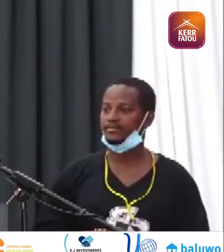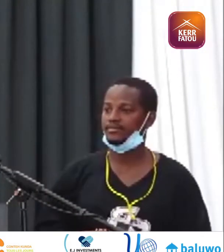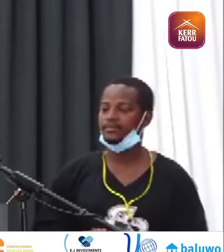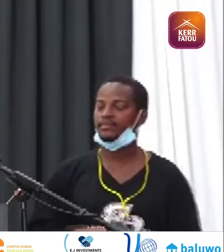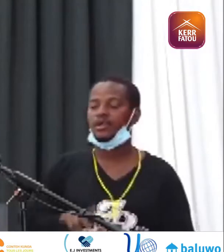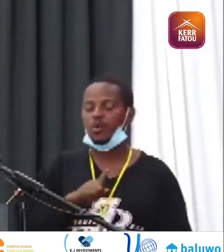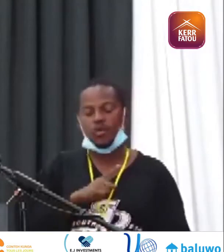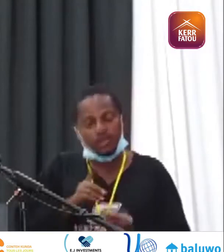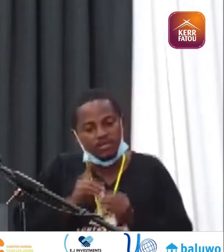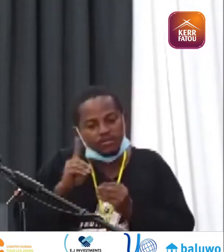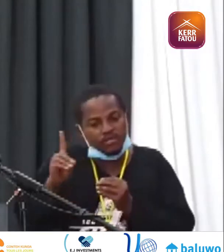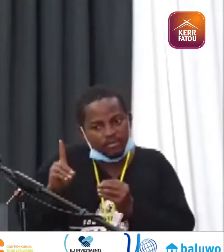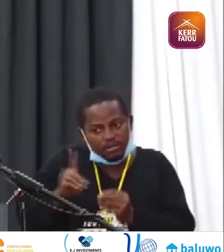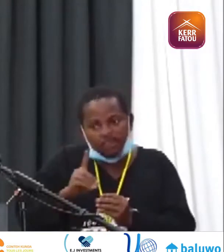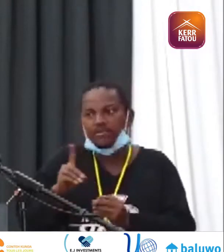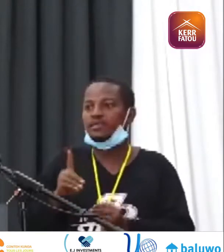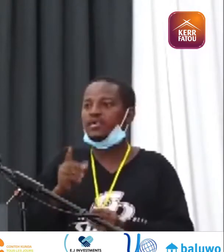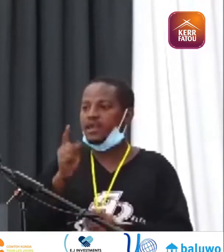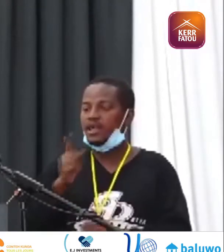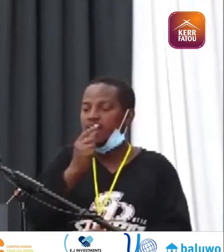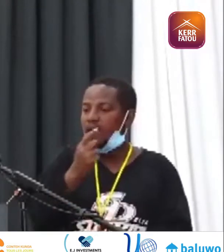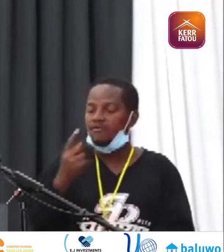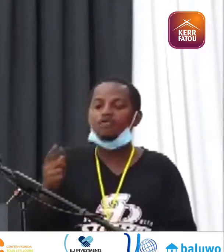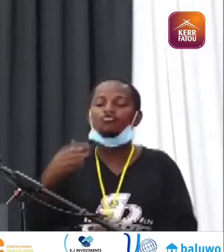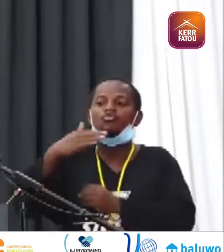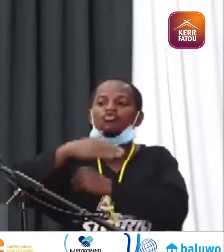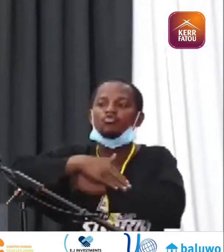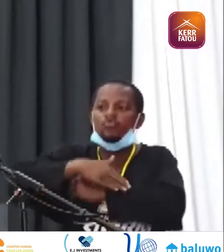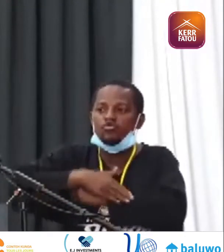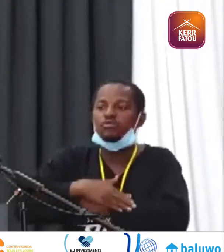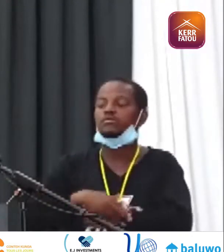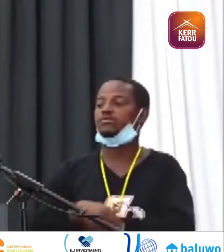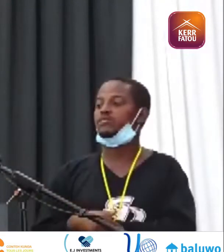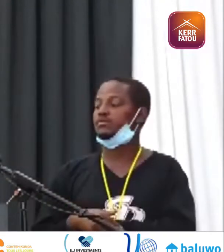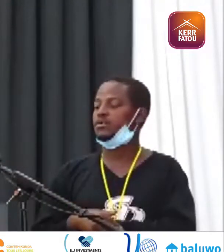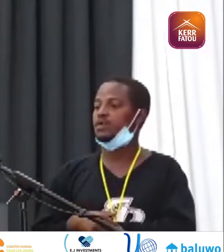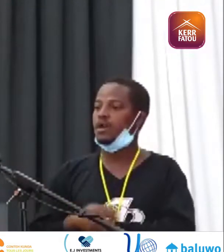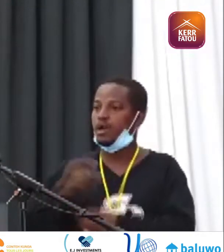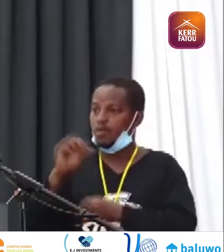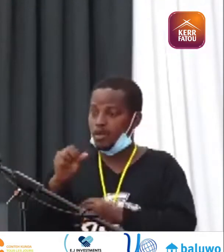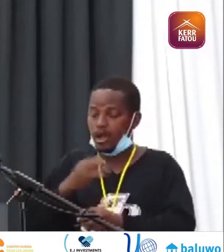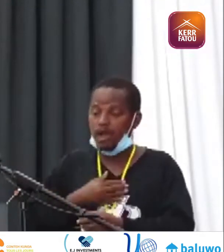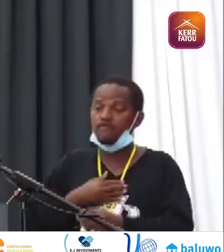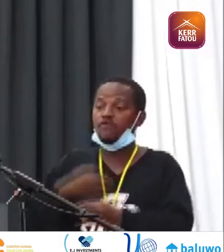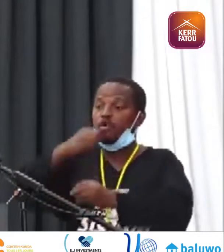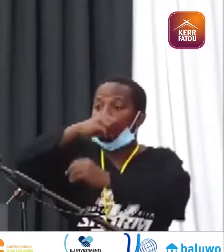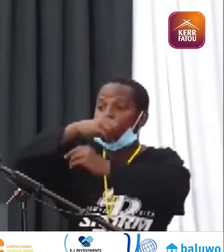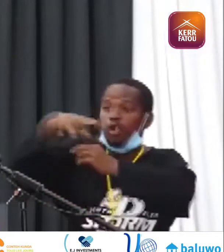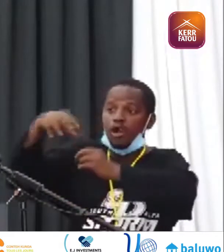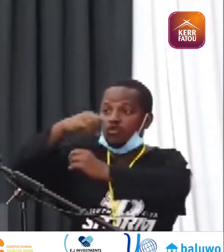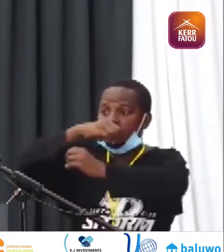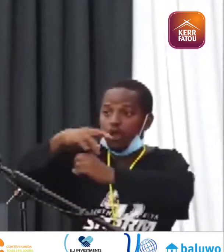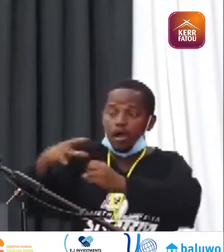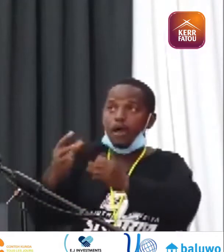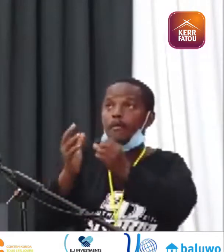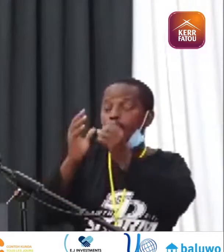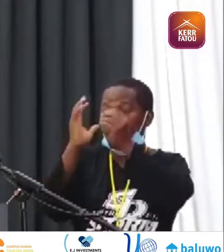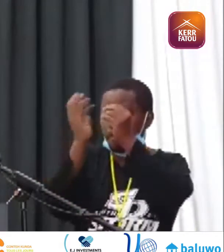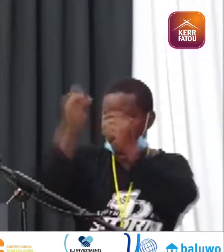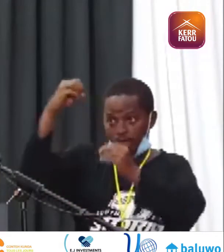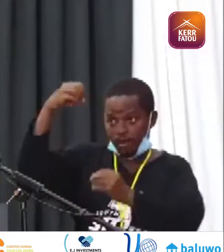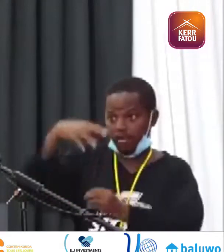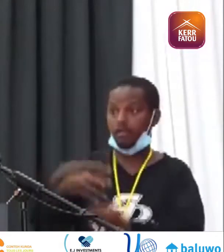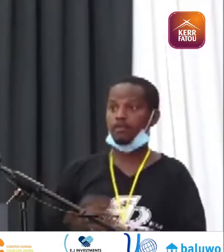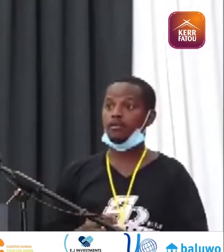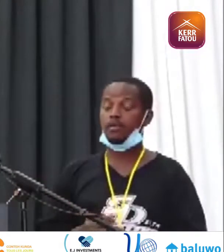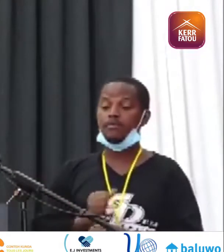we negotiated that every school would have a solar power. Every